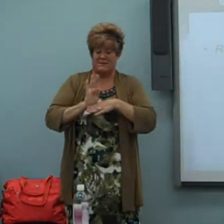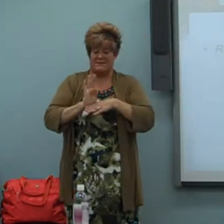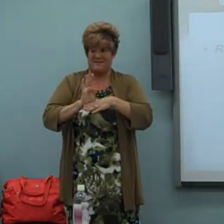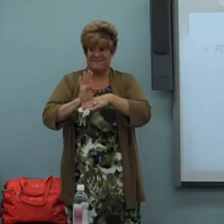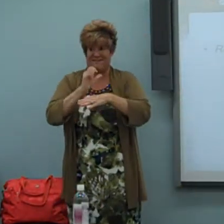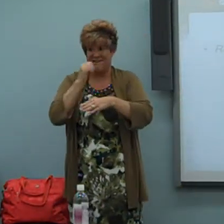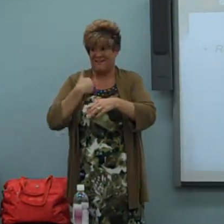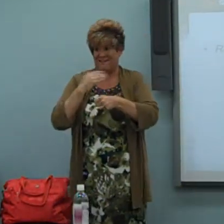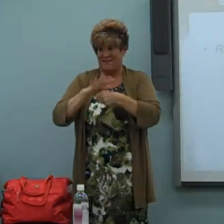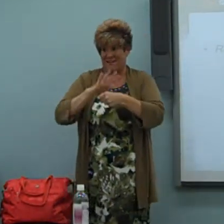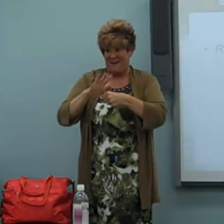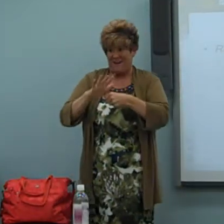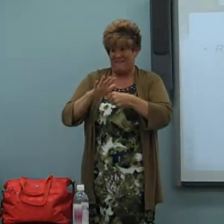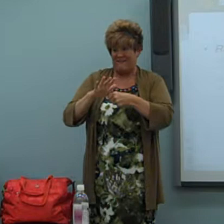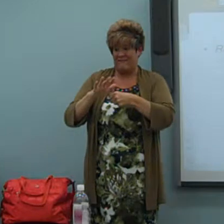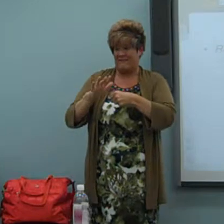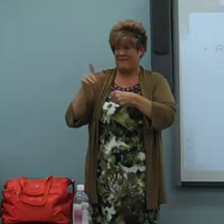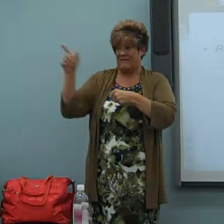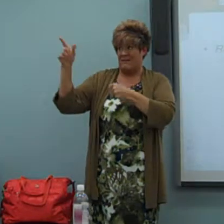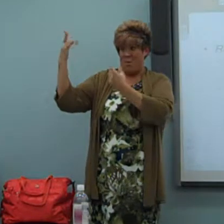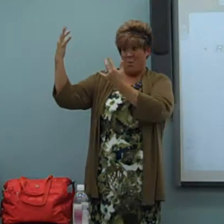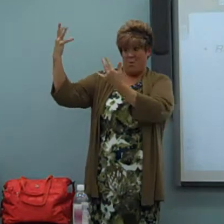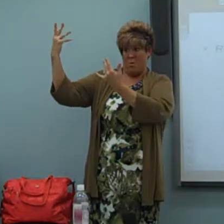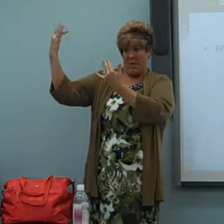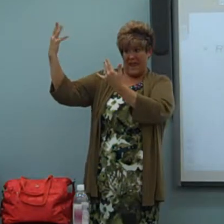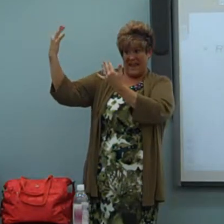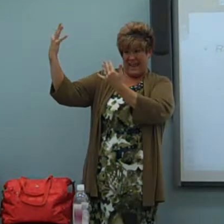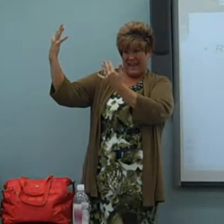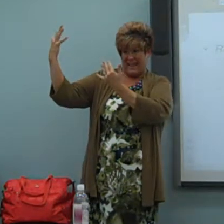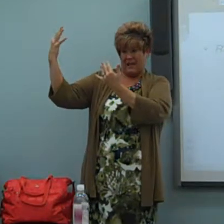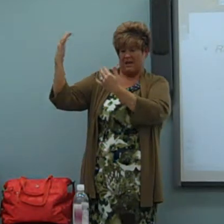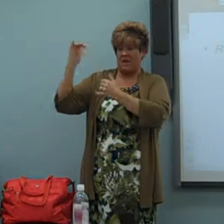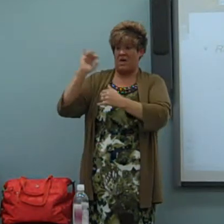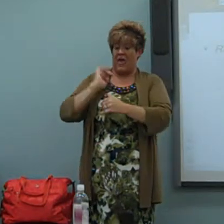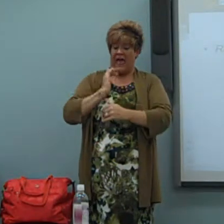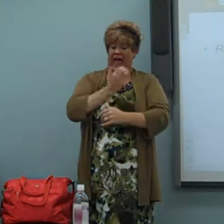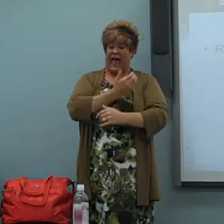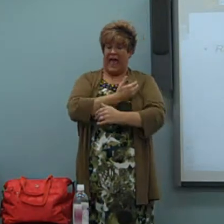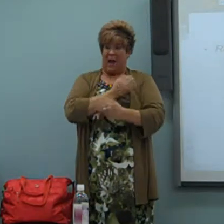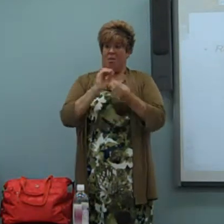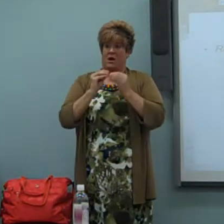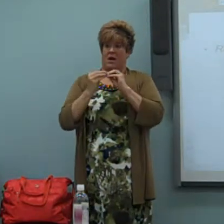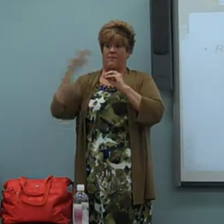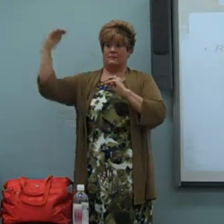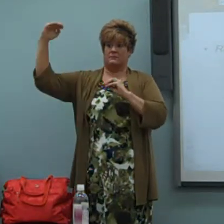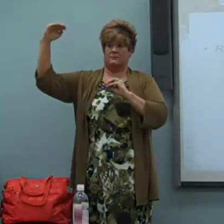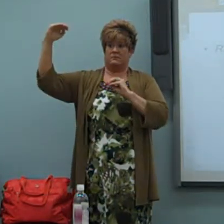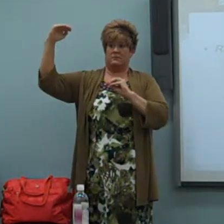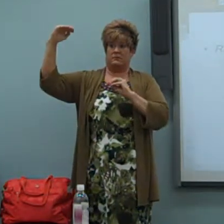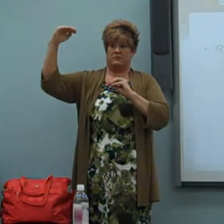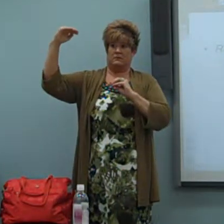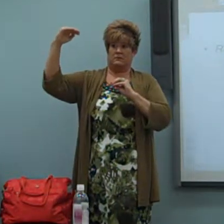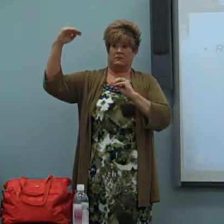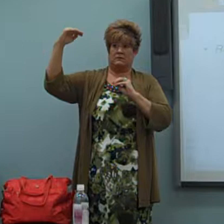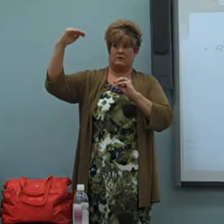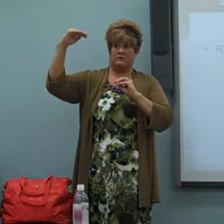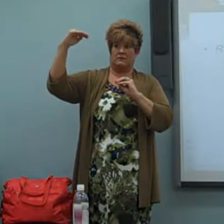one time that we are really busy and we don't have enough time and people are on the phones waiting, our numbers are